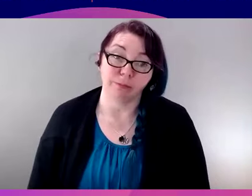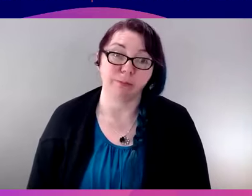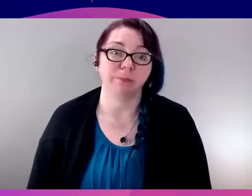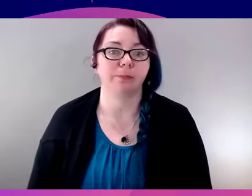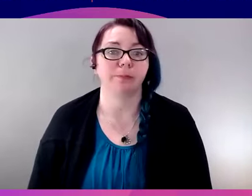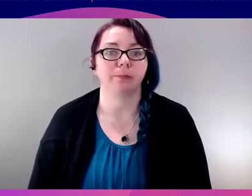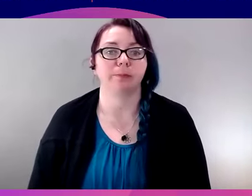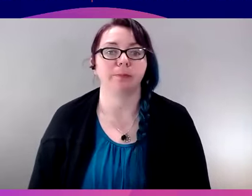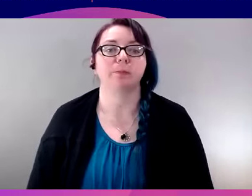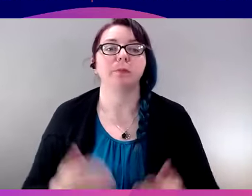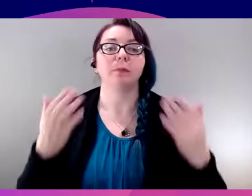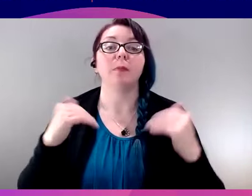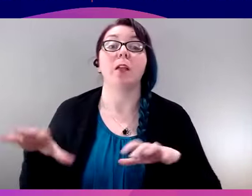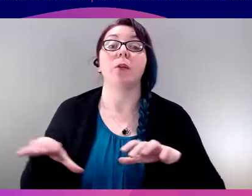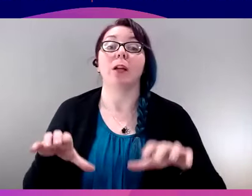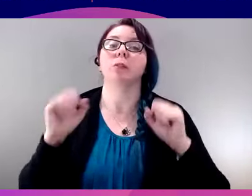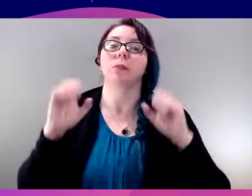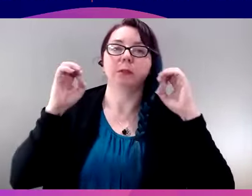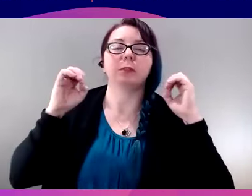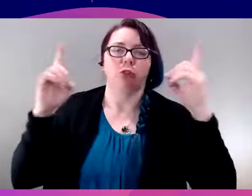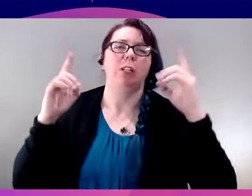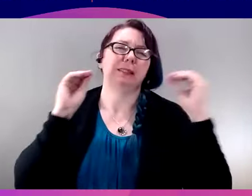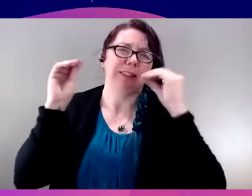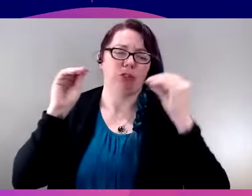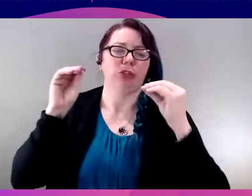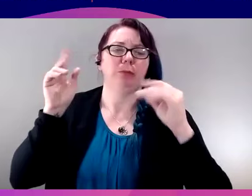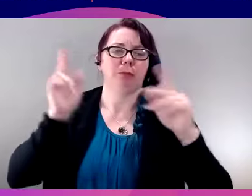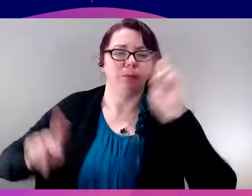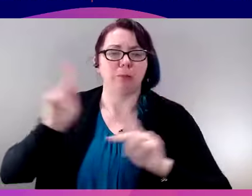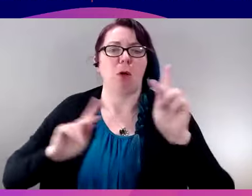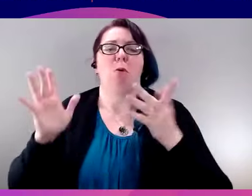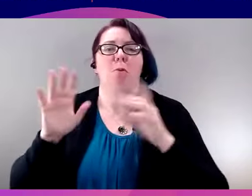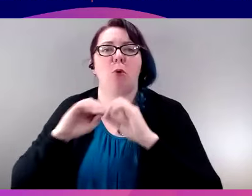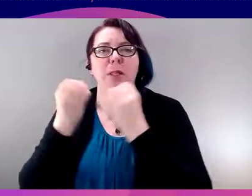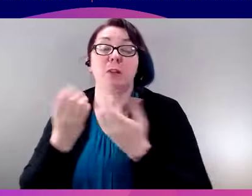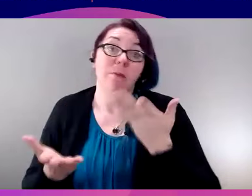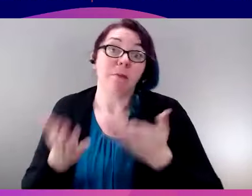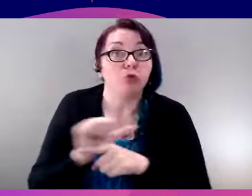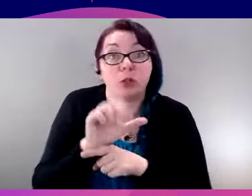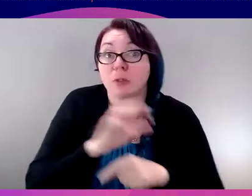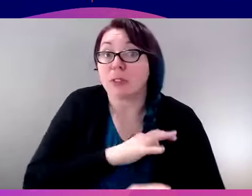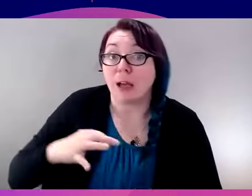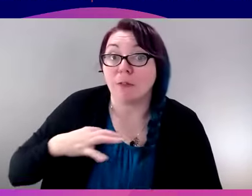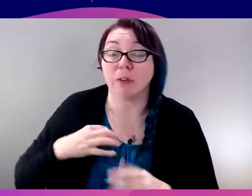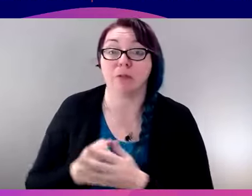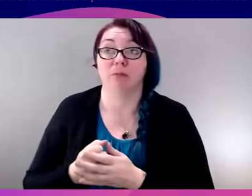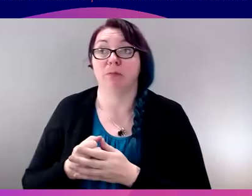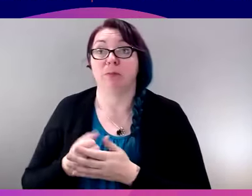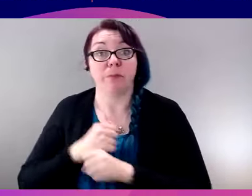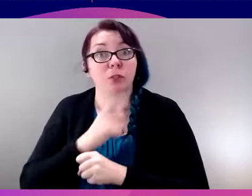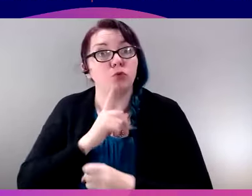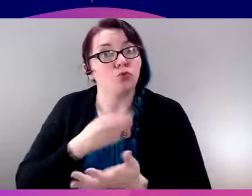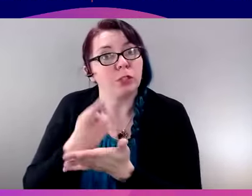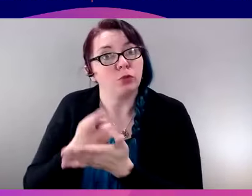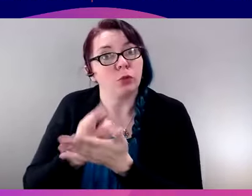challenges facing survivors with animals. This could include training your staff about the issue, preparing resources to have on hand, and